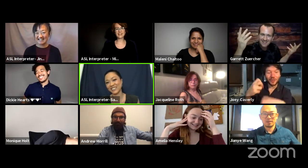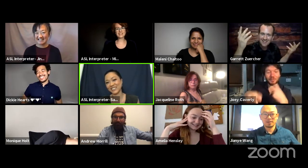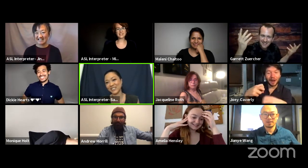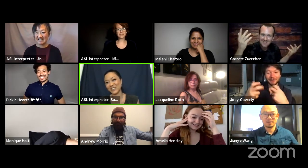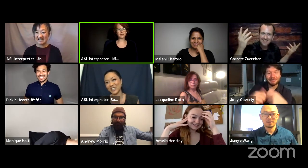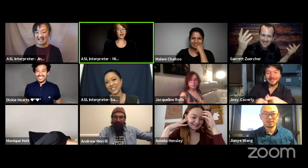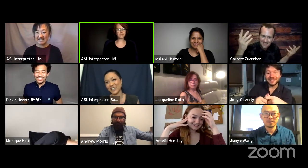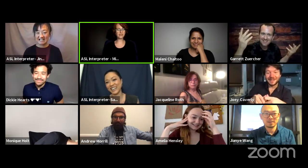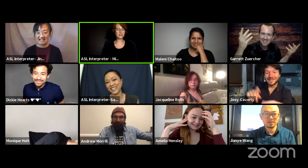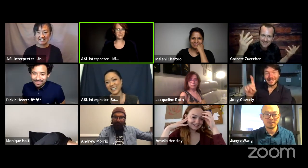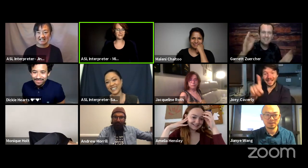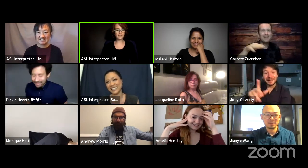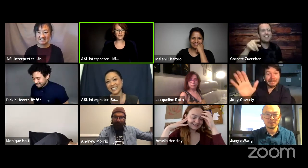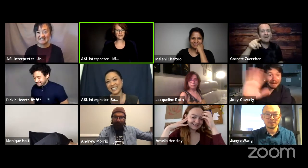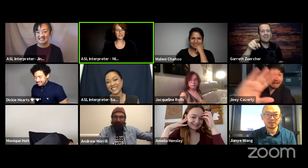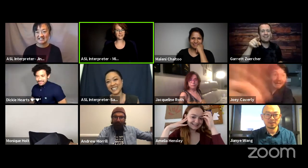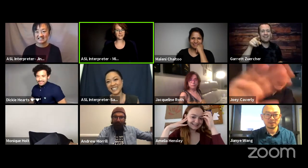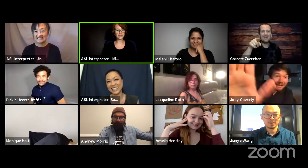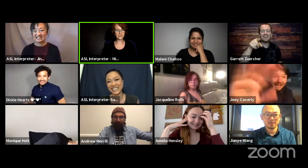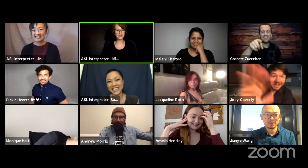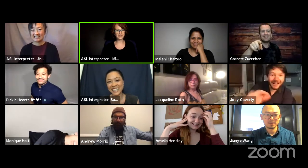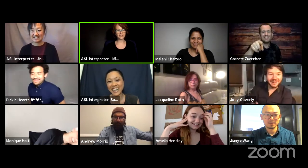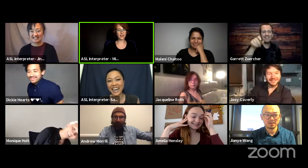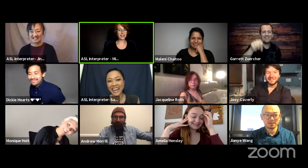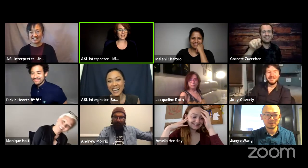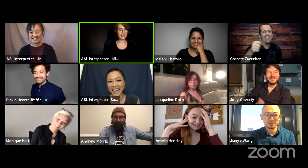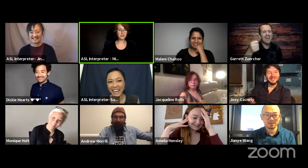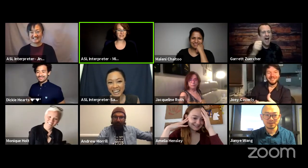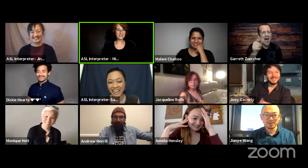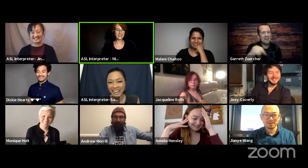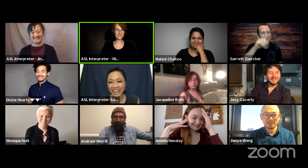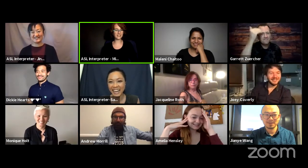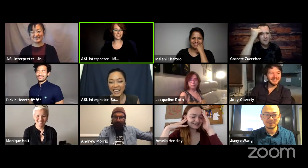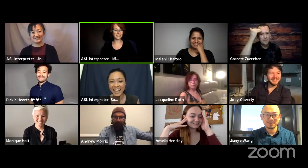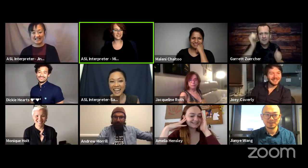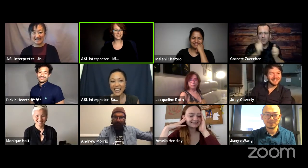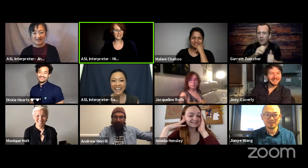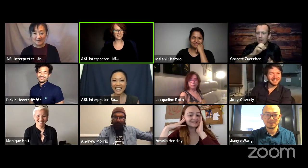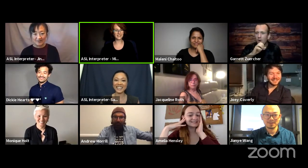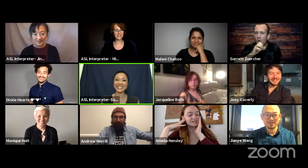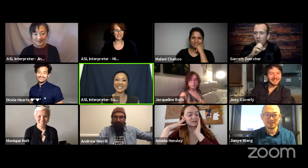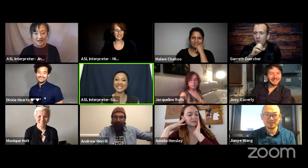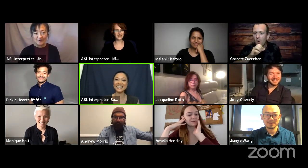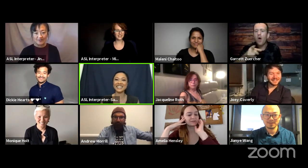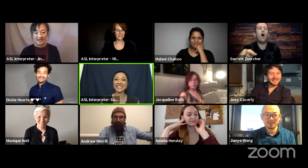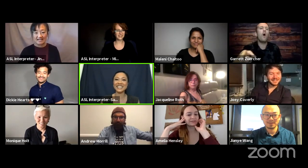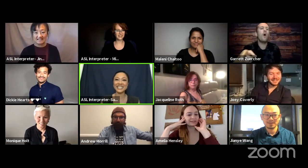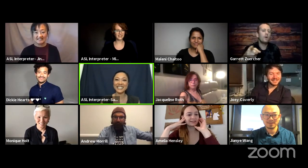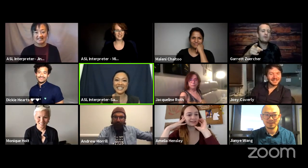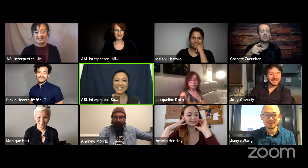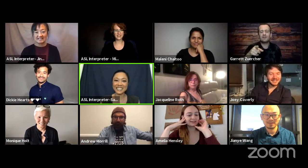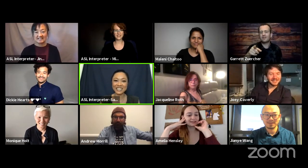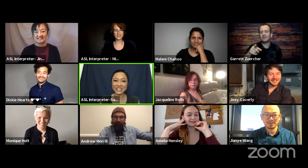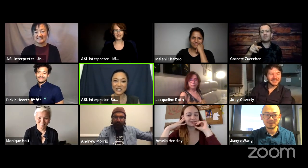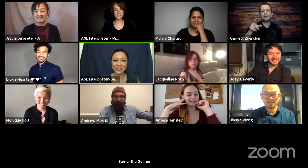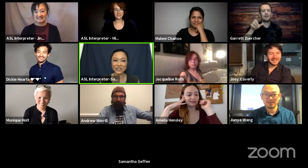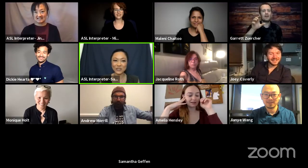That's another problem of deaf folks on Zoom, trying to get everyone's attention. Right.